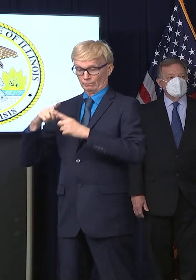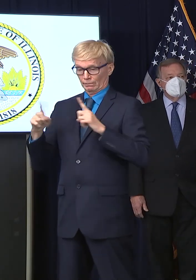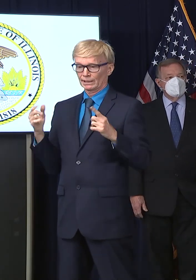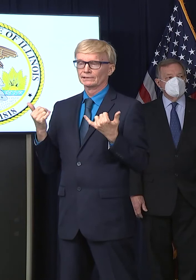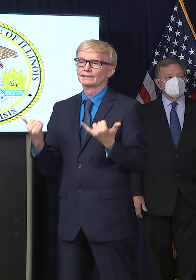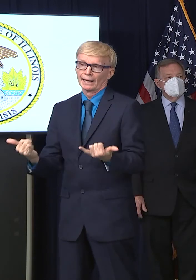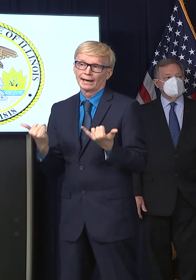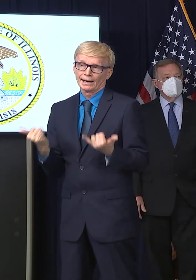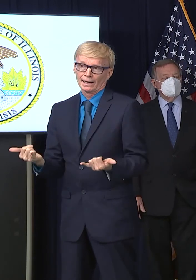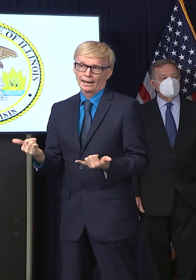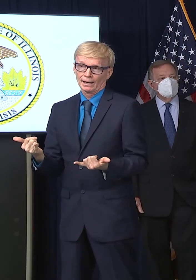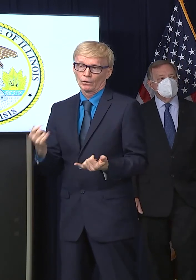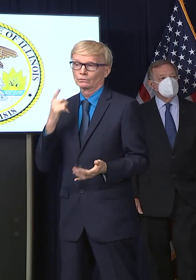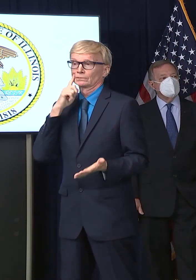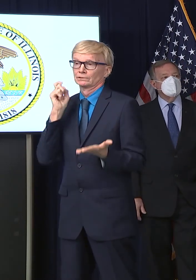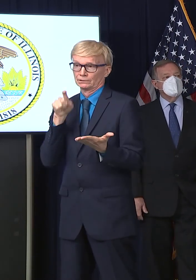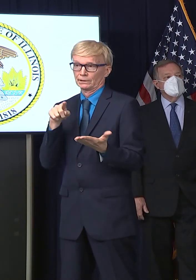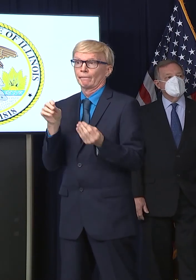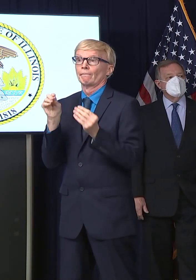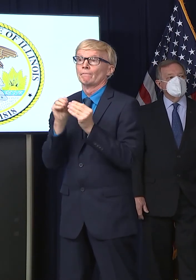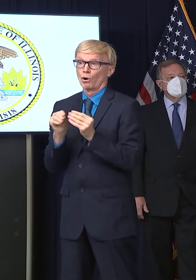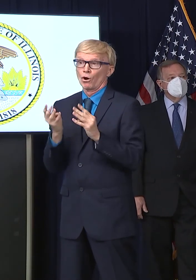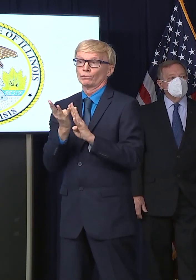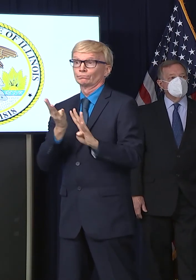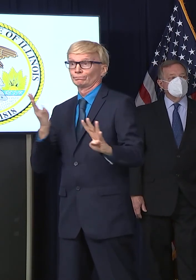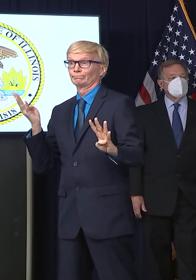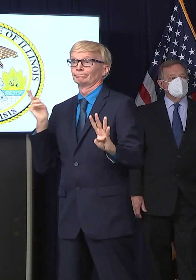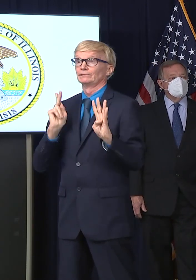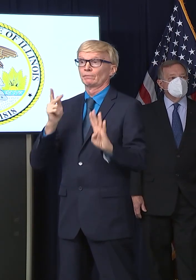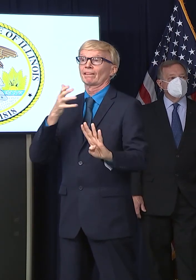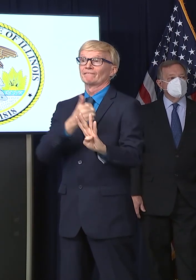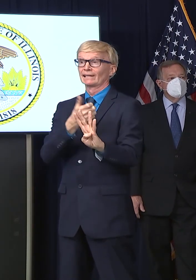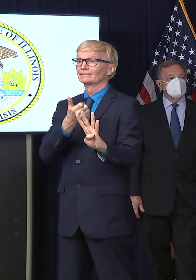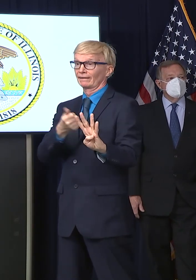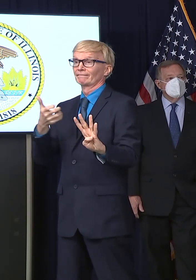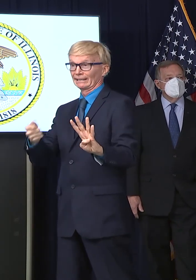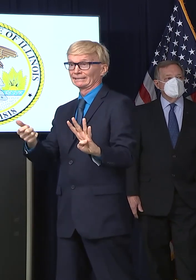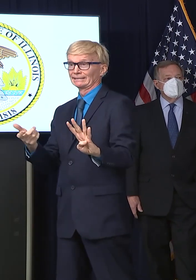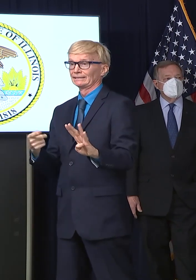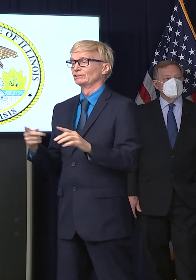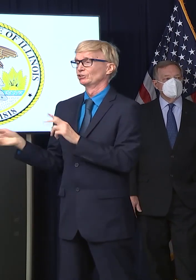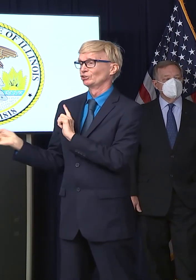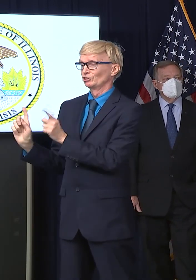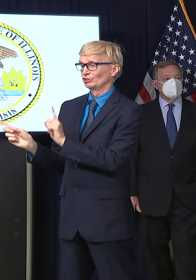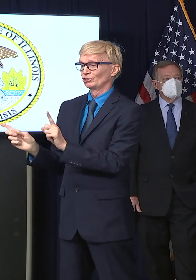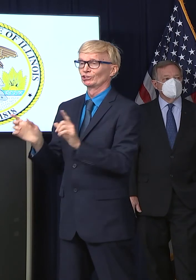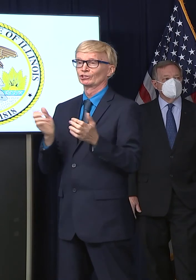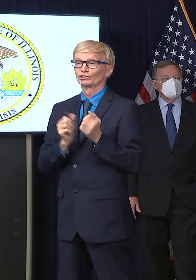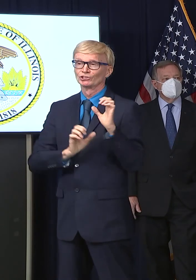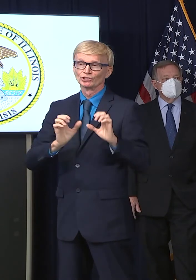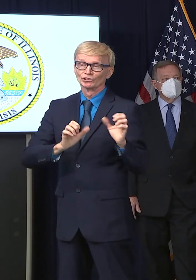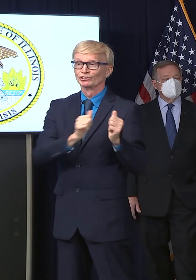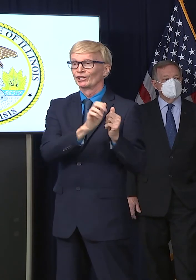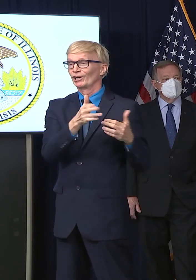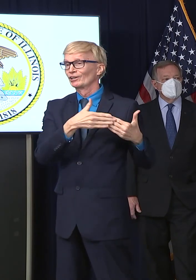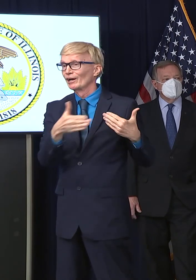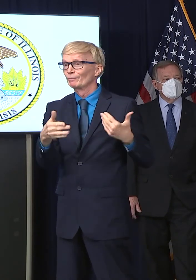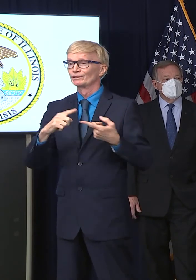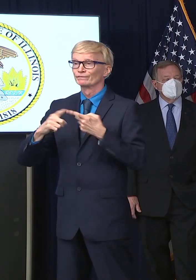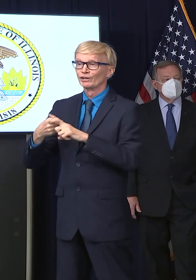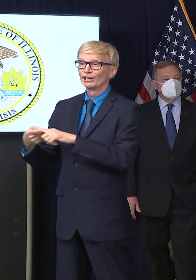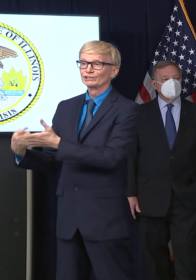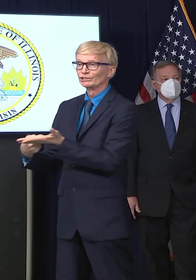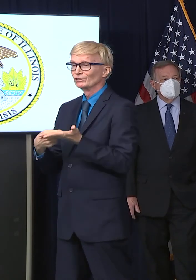experience with this, is as more and more people get vaccinated and they're talking to their neighbors and their friends, they